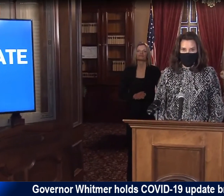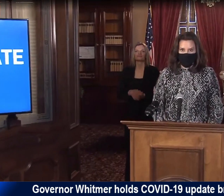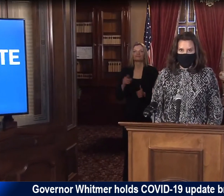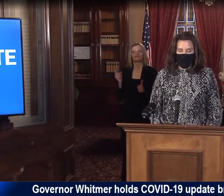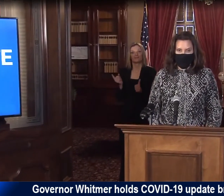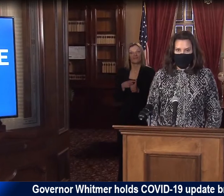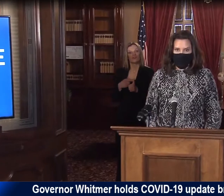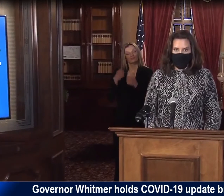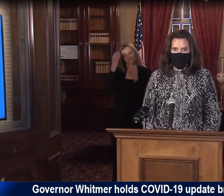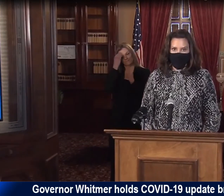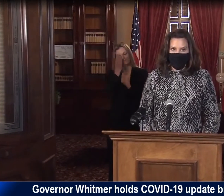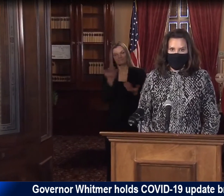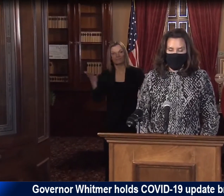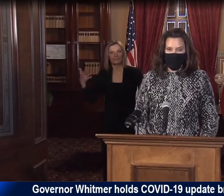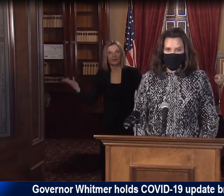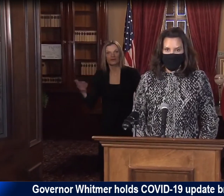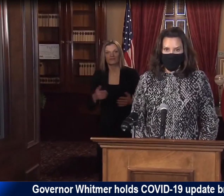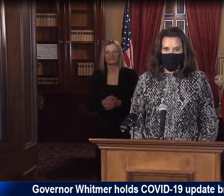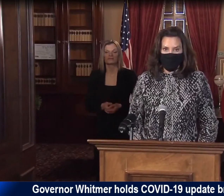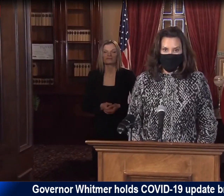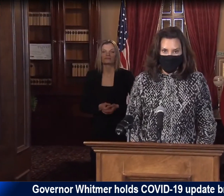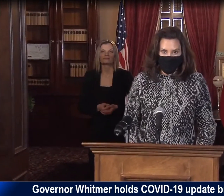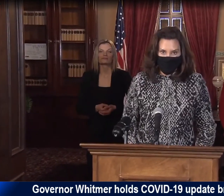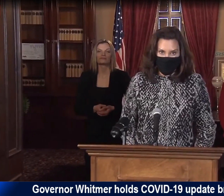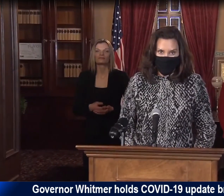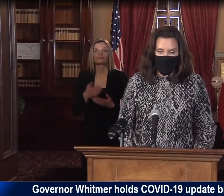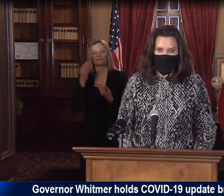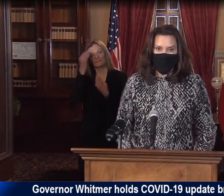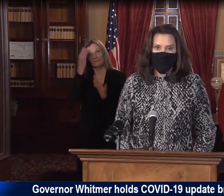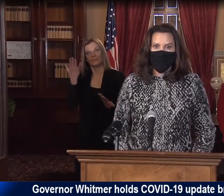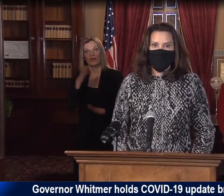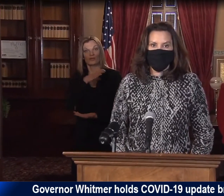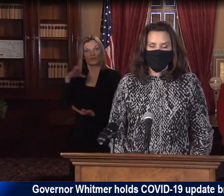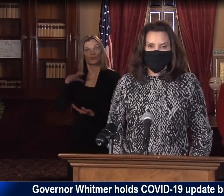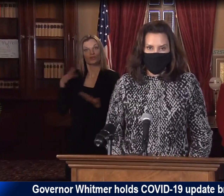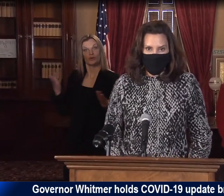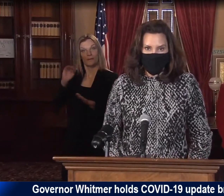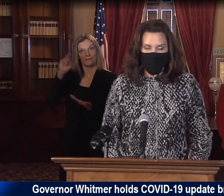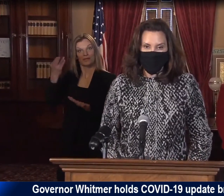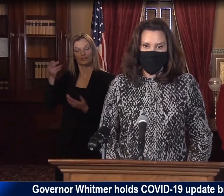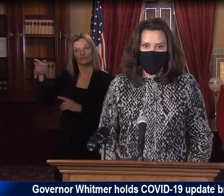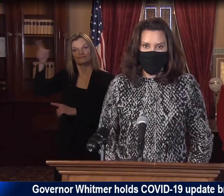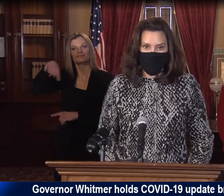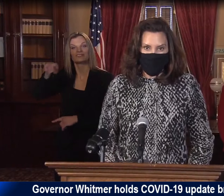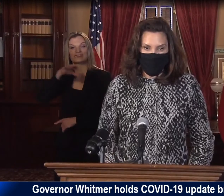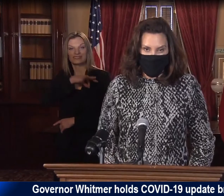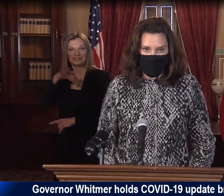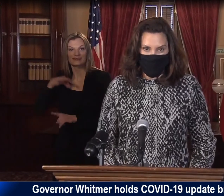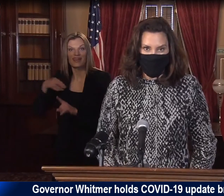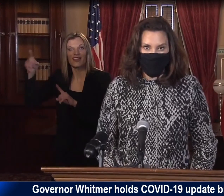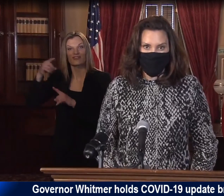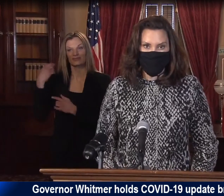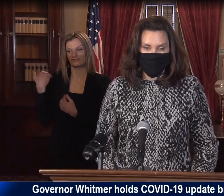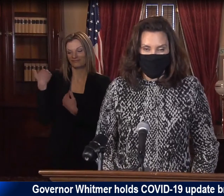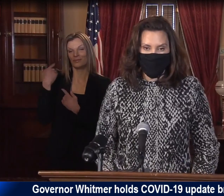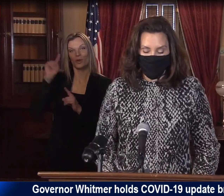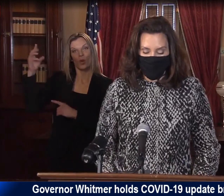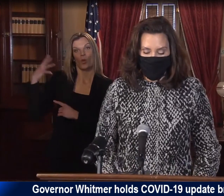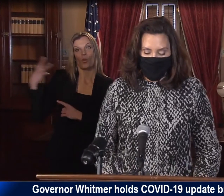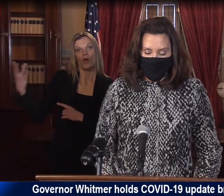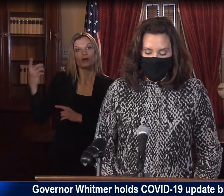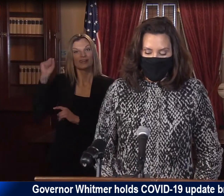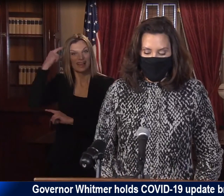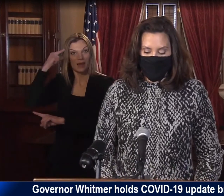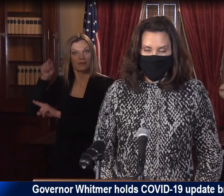how grateful I am that all of Michigan's congressional delegation, their staffs, and so many who work at the Capitol are